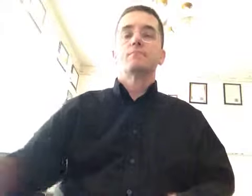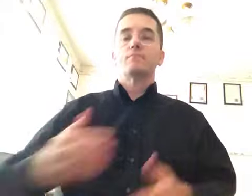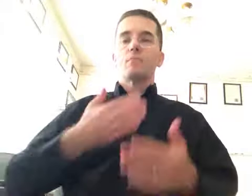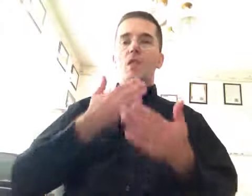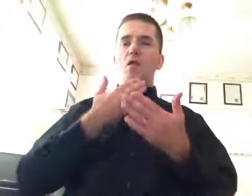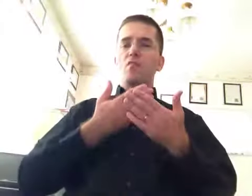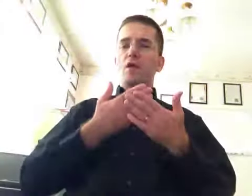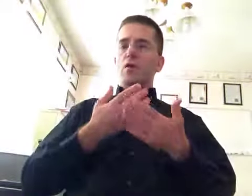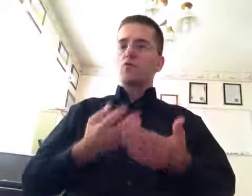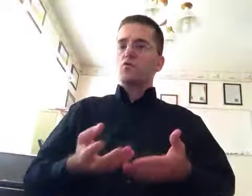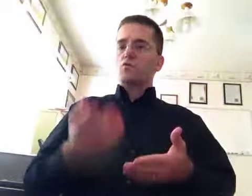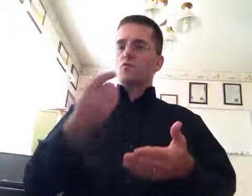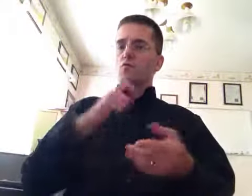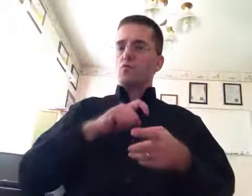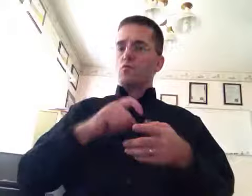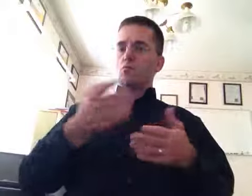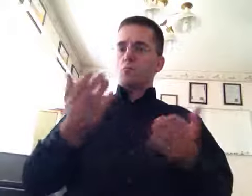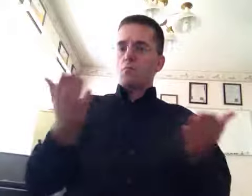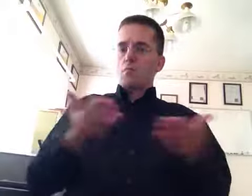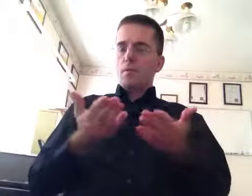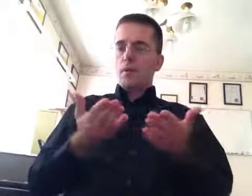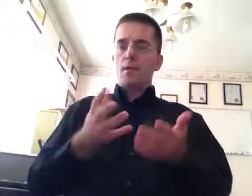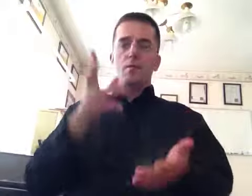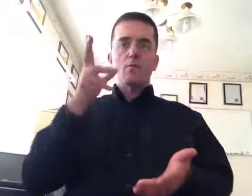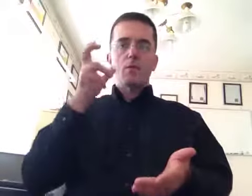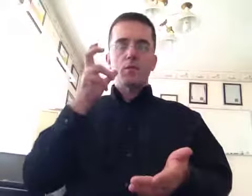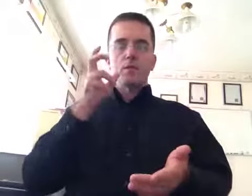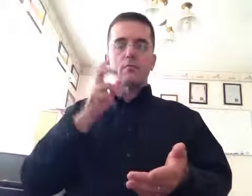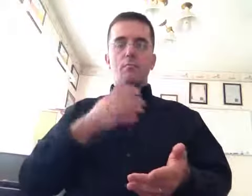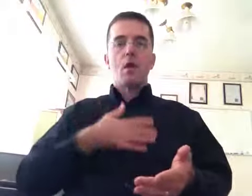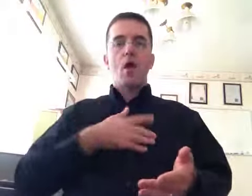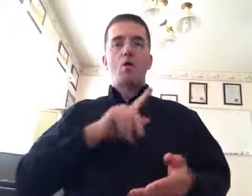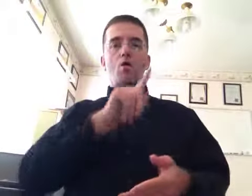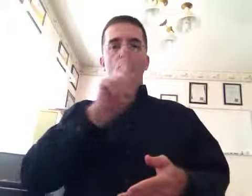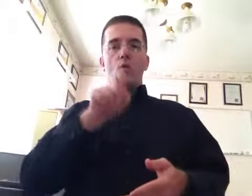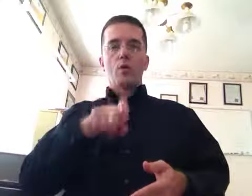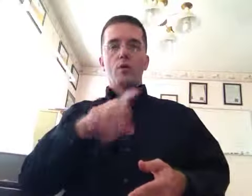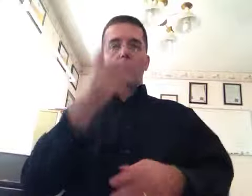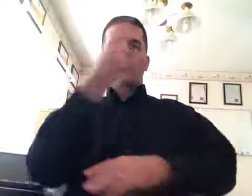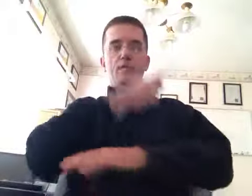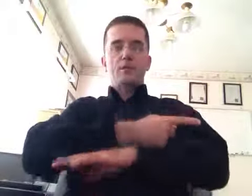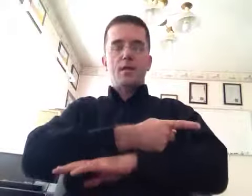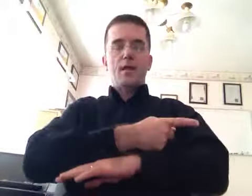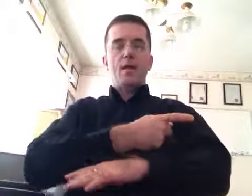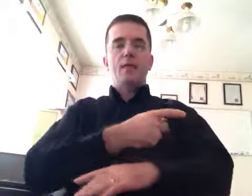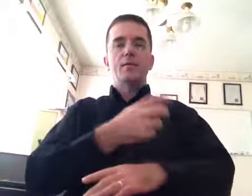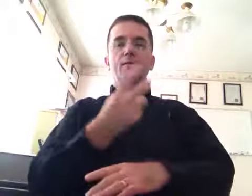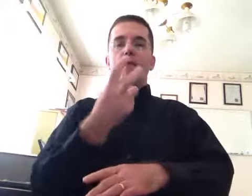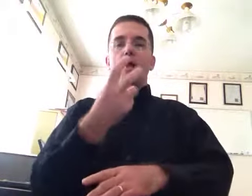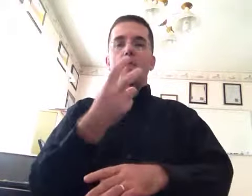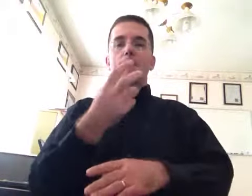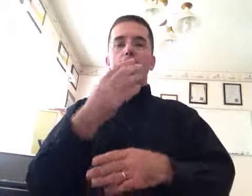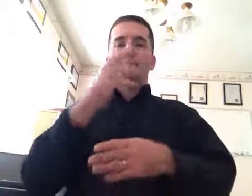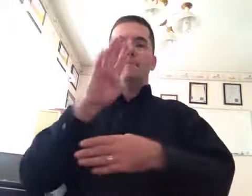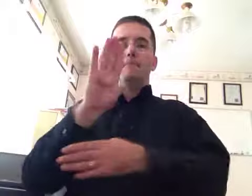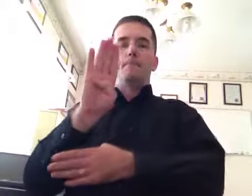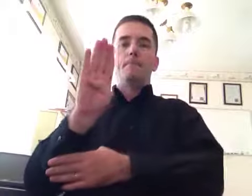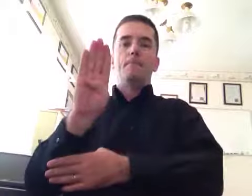us, America. We appreciate you being here. Our question today is brought to you by Blinds.com. Blinds.com is the place